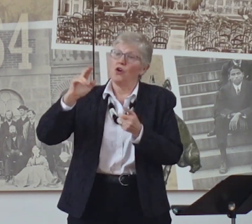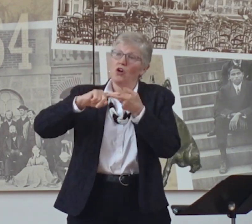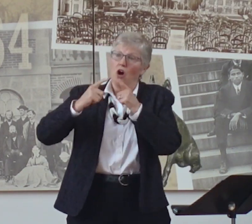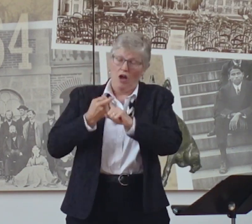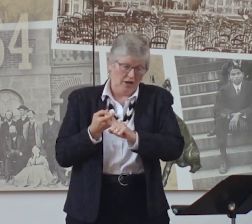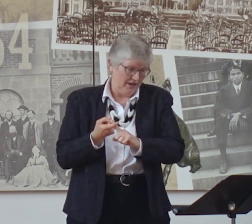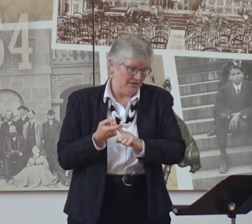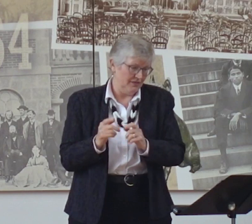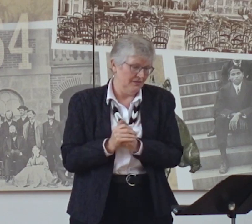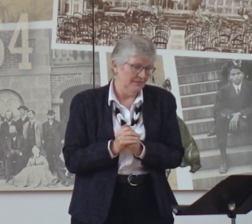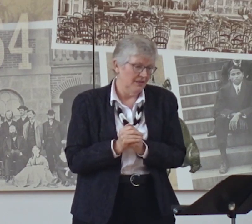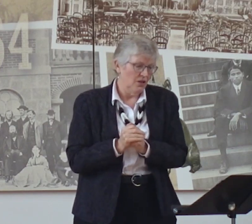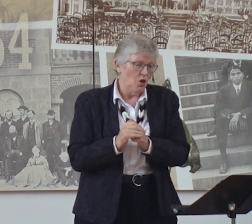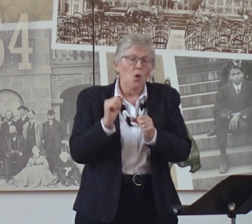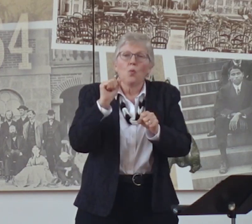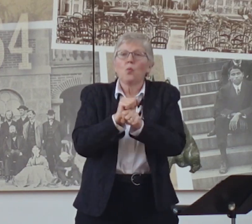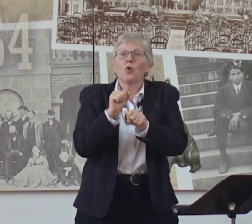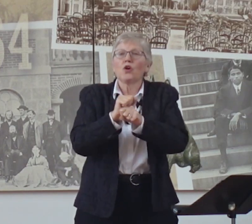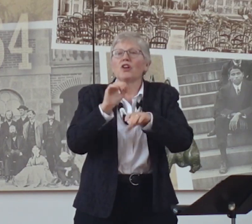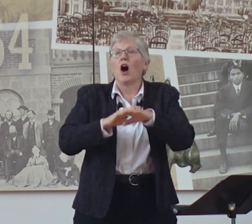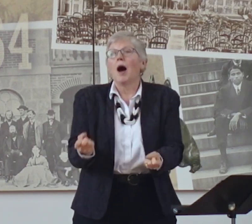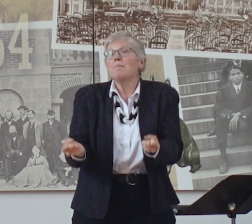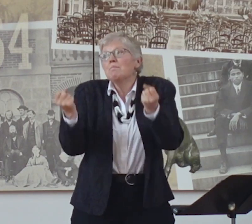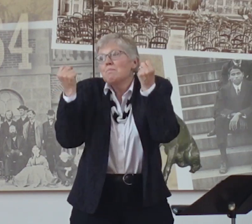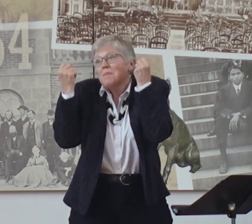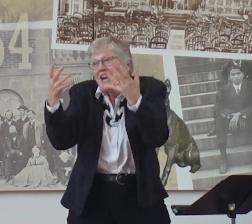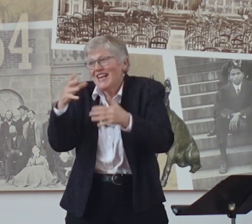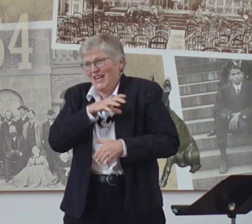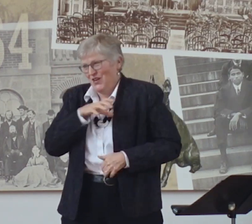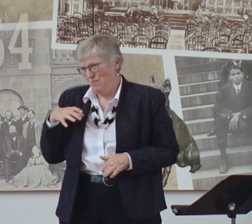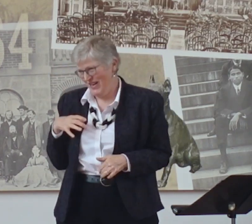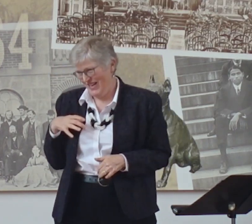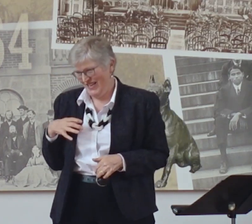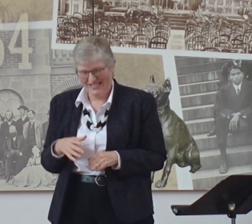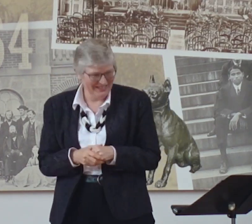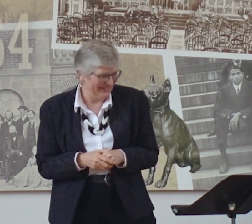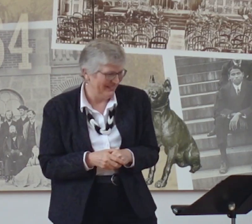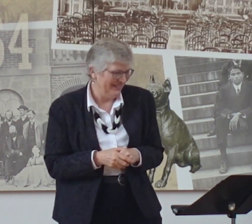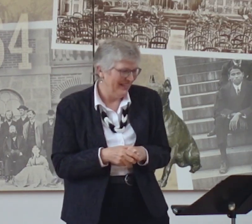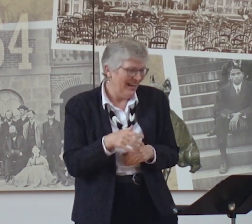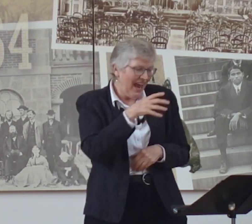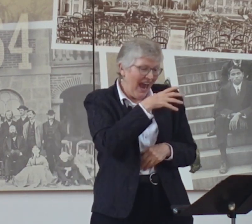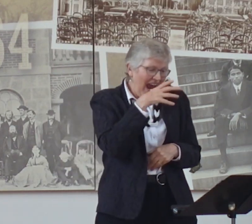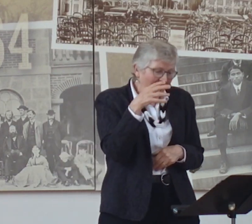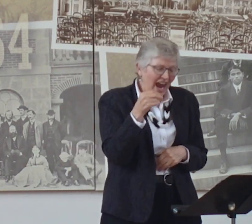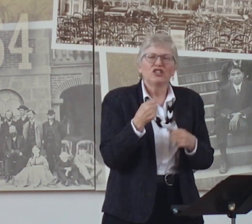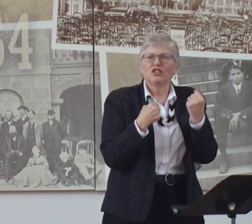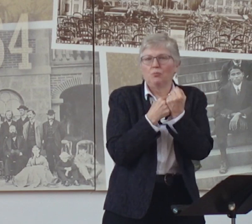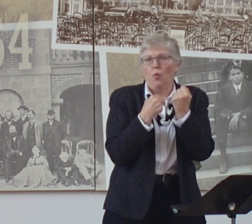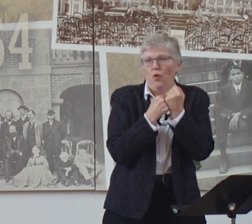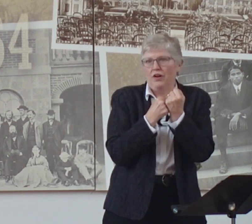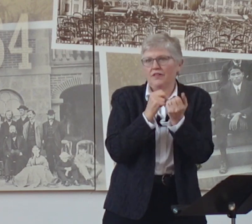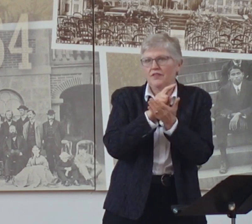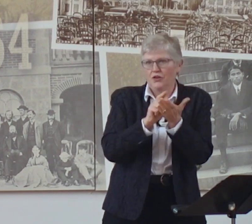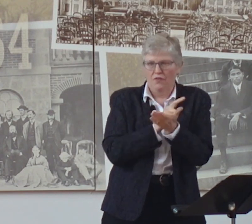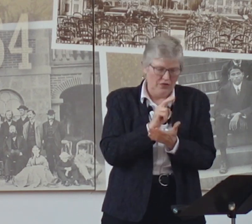supporting colleagues, worked on numerous committees, and supported the